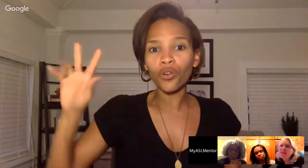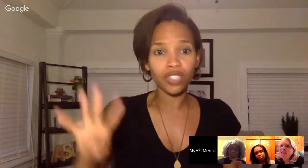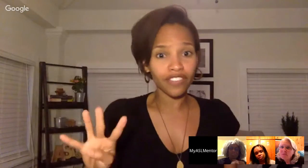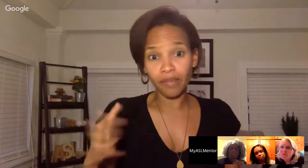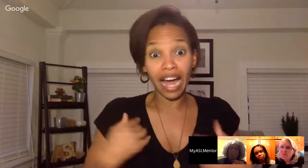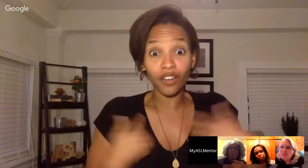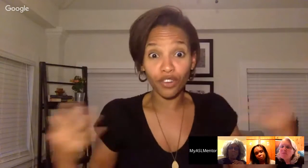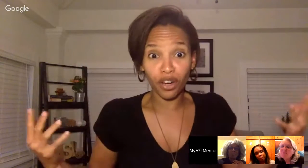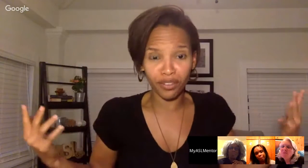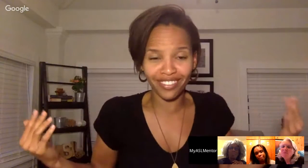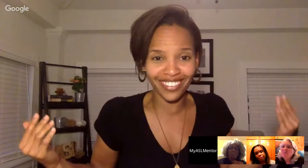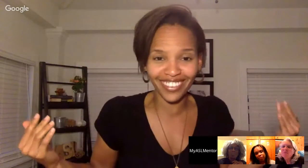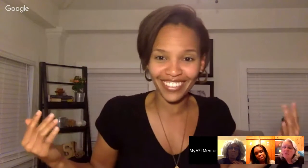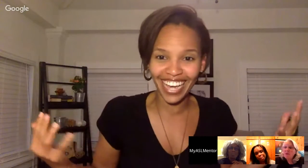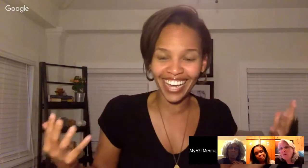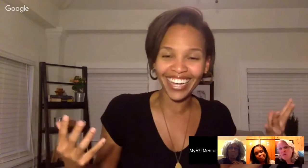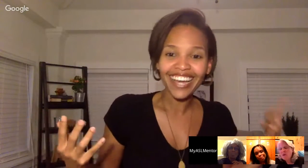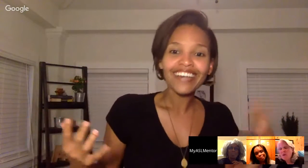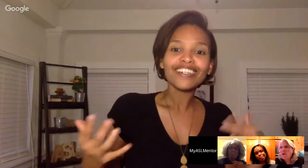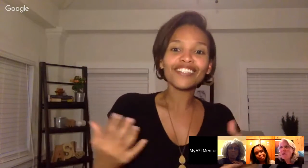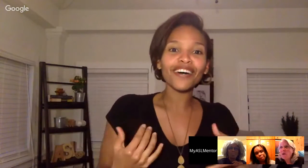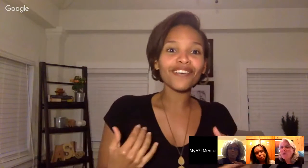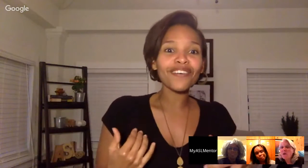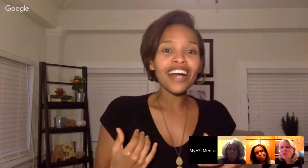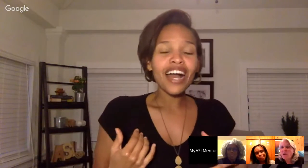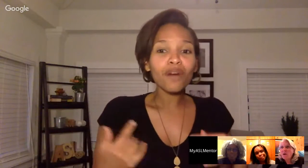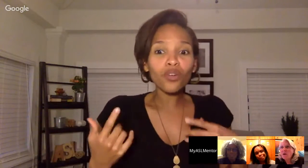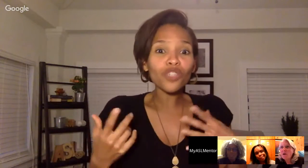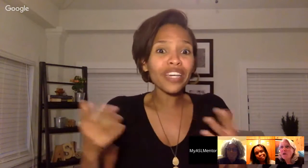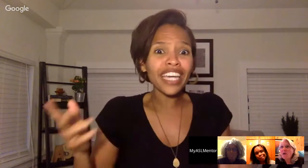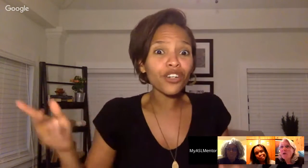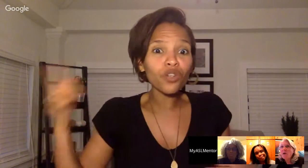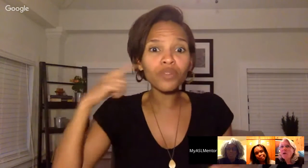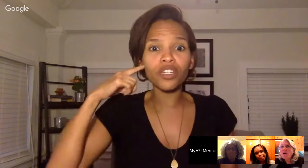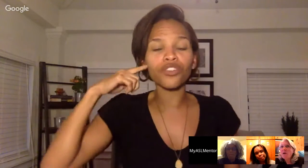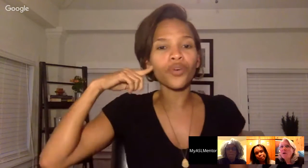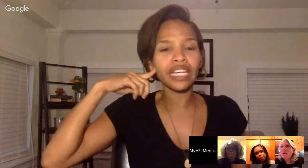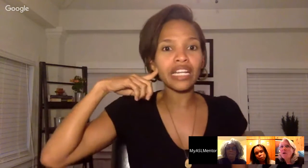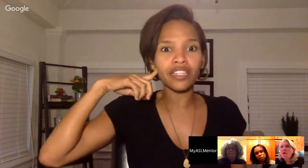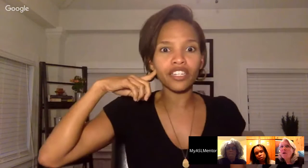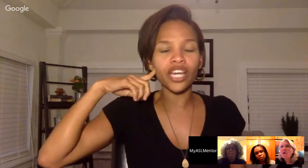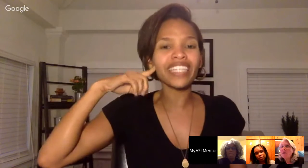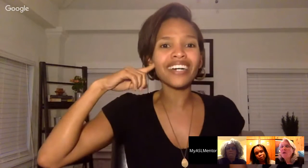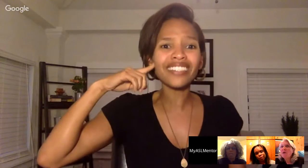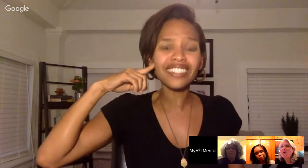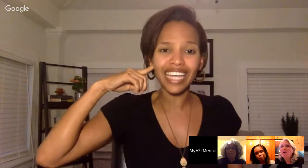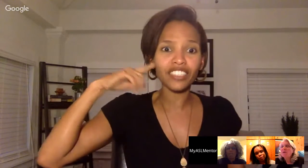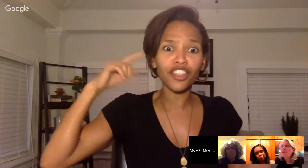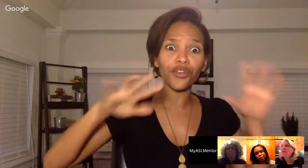three-quarters of them I don't know, okay? So we hear a word we don't know in English, and it doesn't tend to